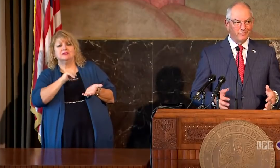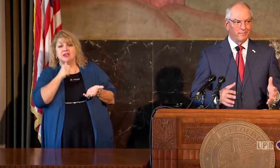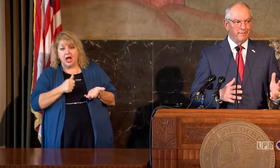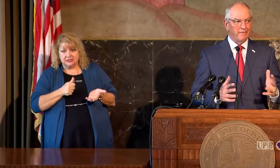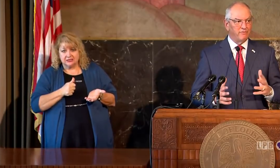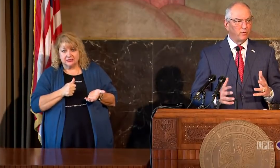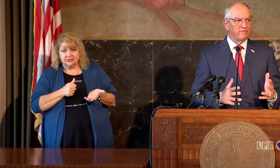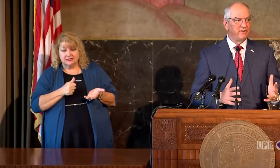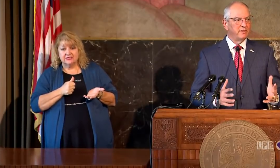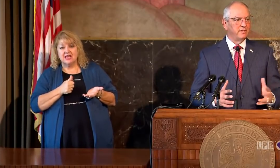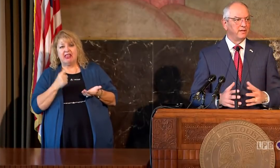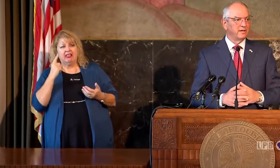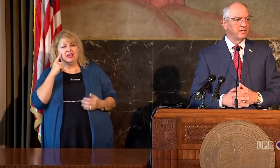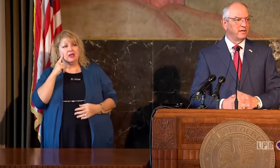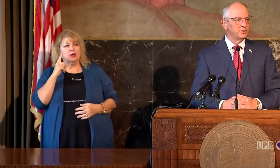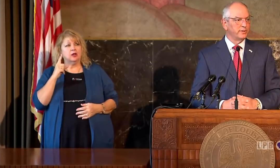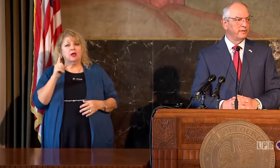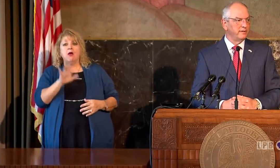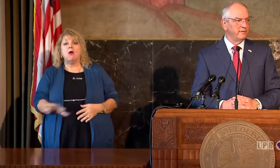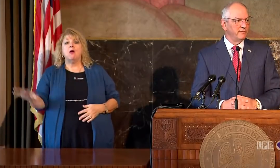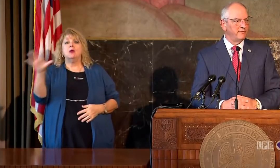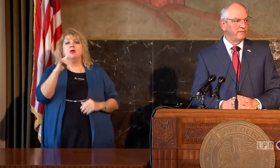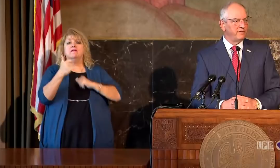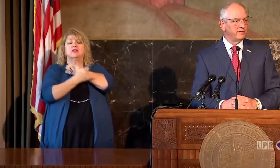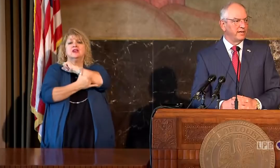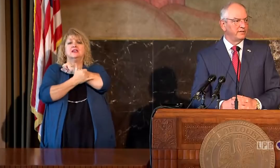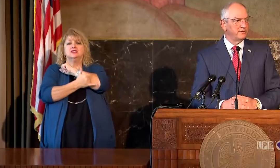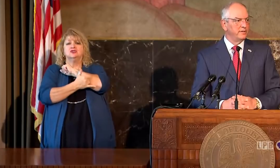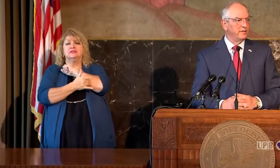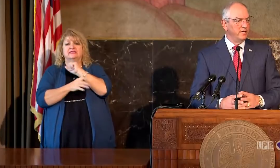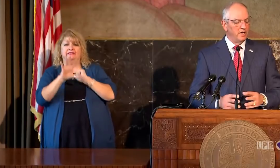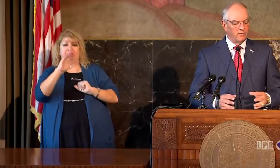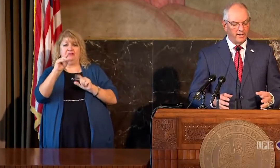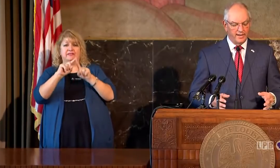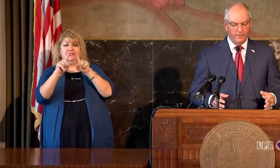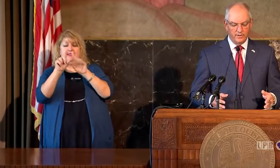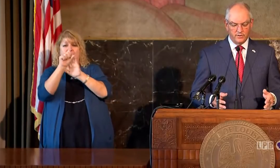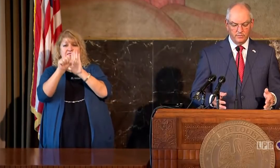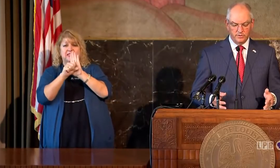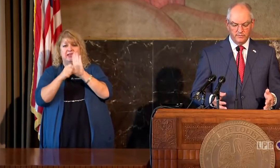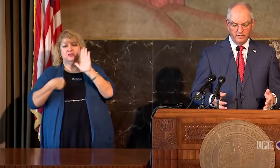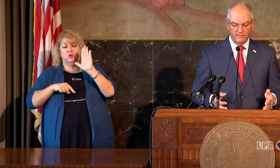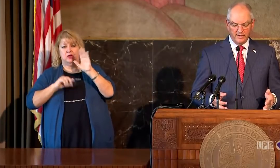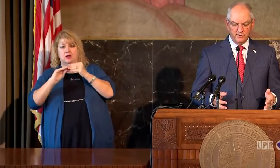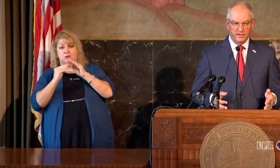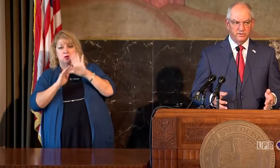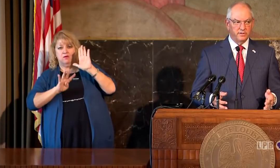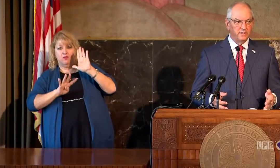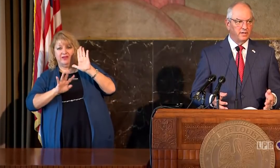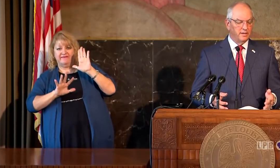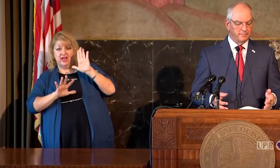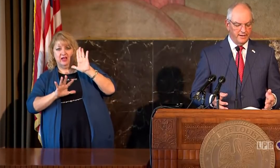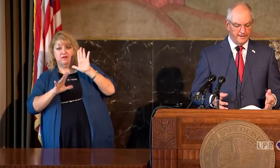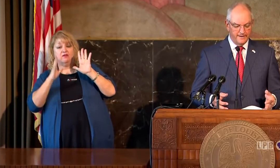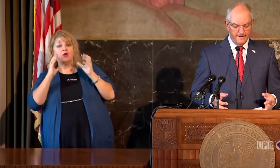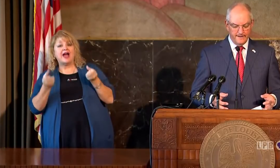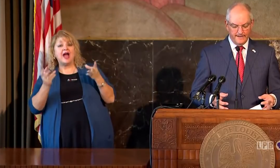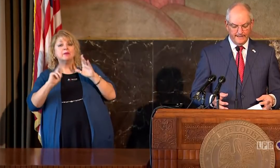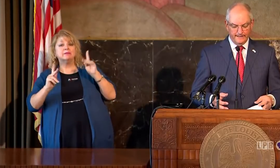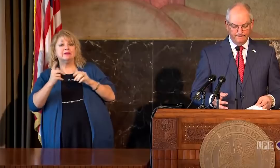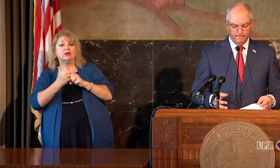we're about 45th in the country of the 50 states right now in terms of vaccination